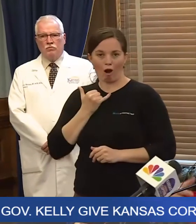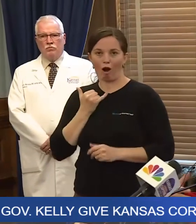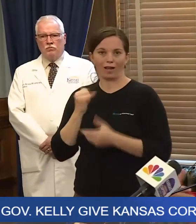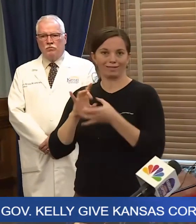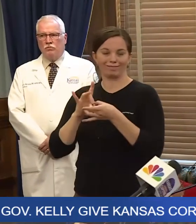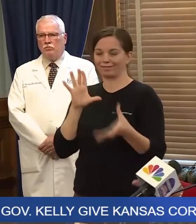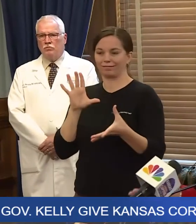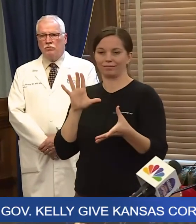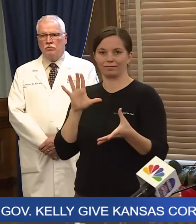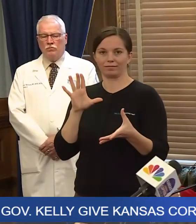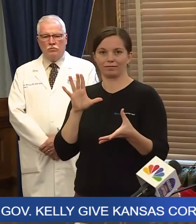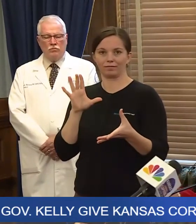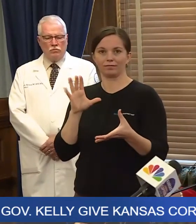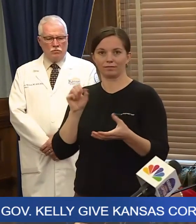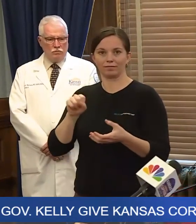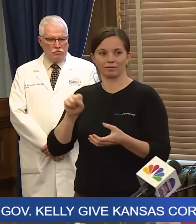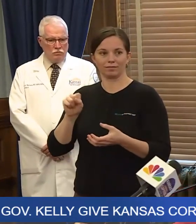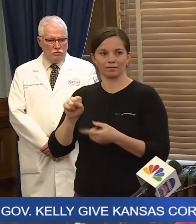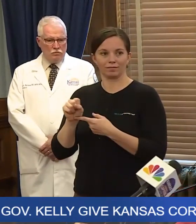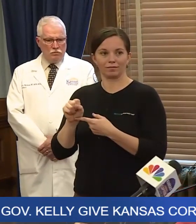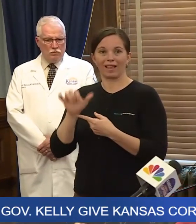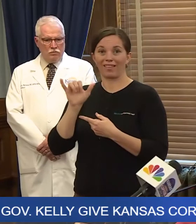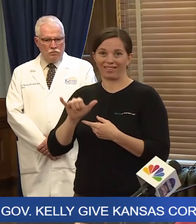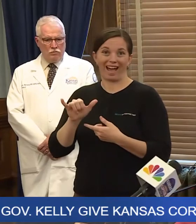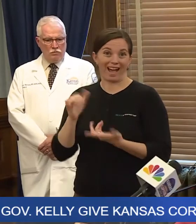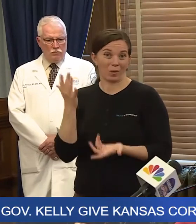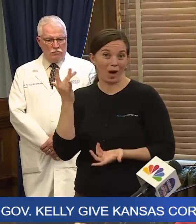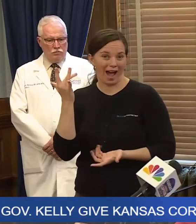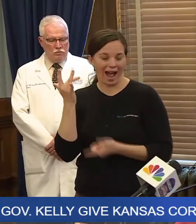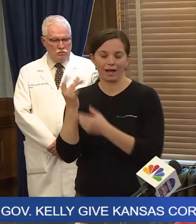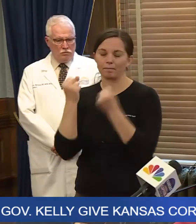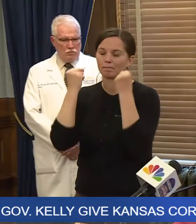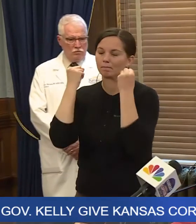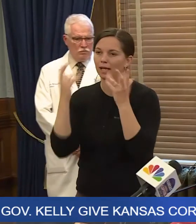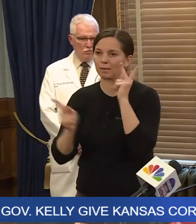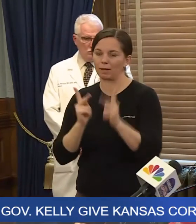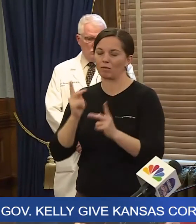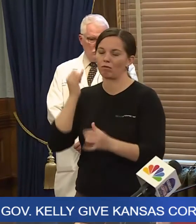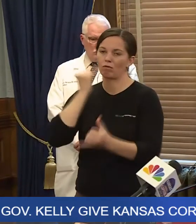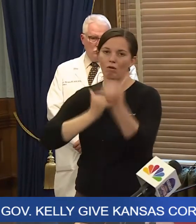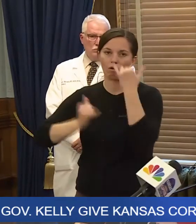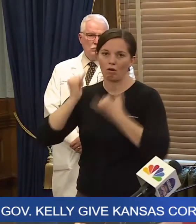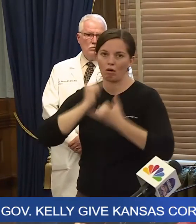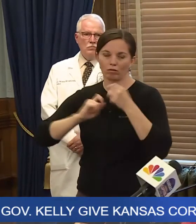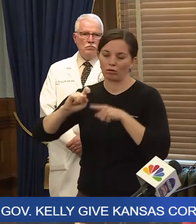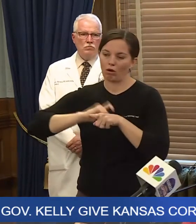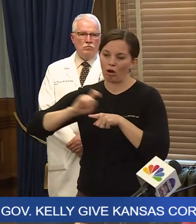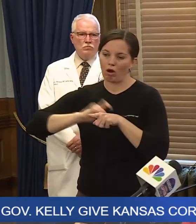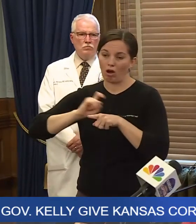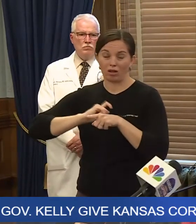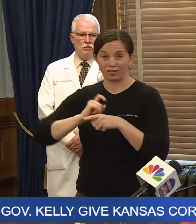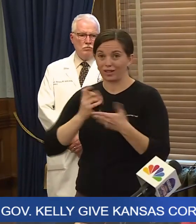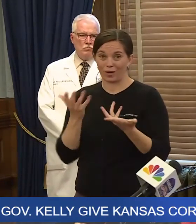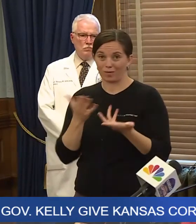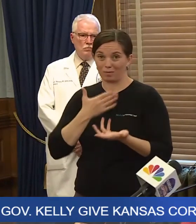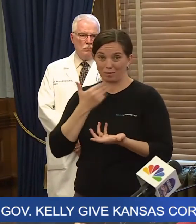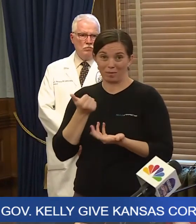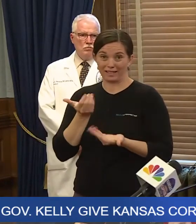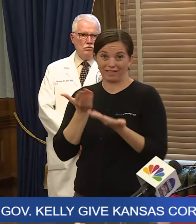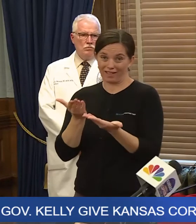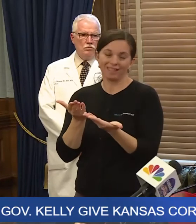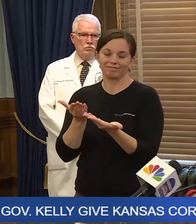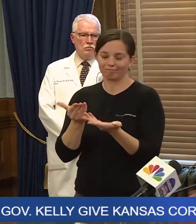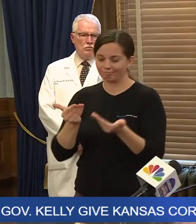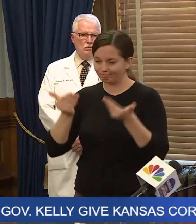And one of the things is it speaks to the high call volume. And the best I can say right now is continued calling. We